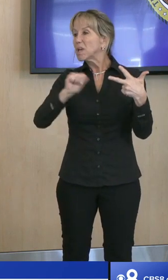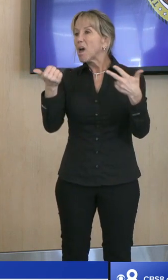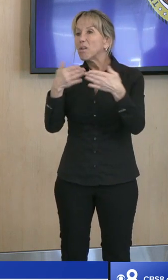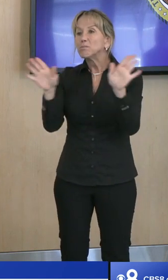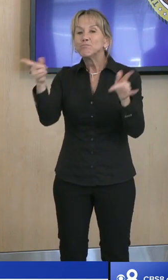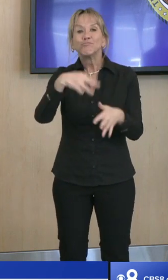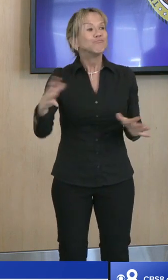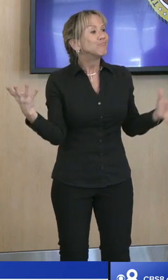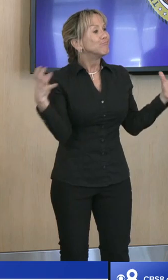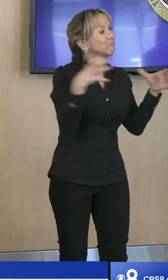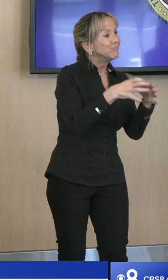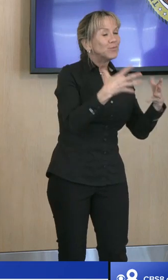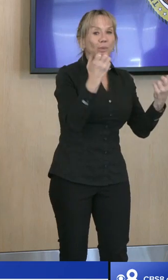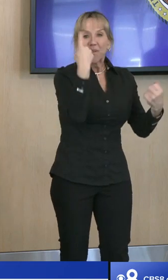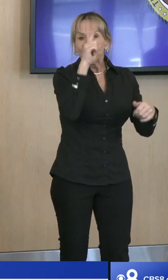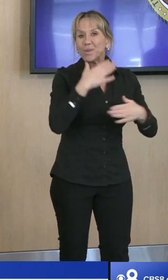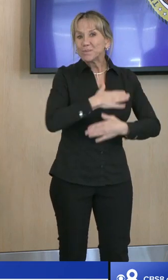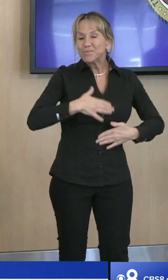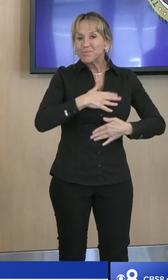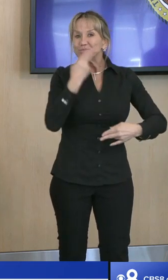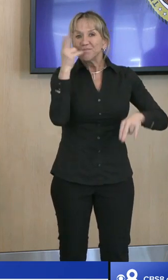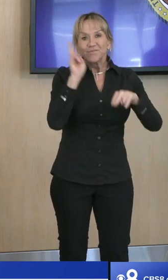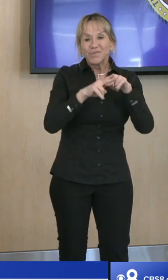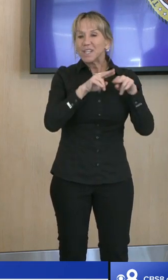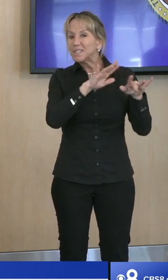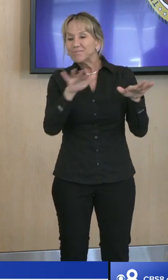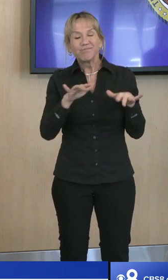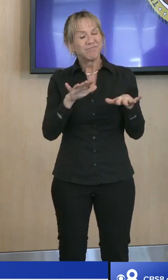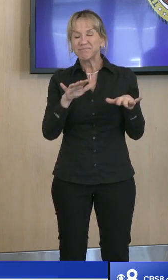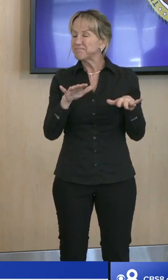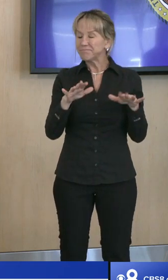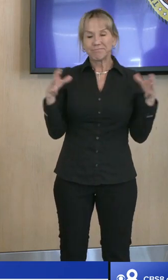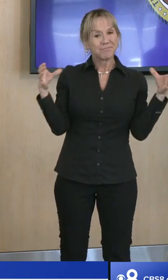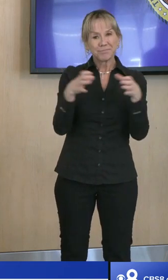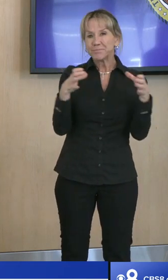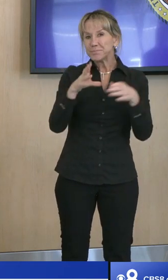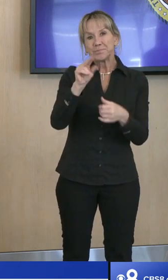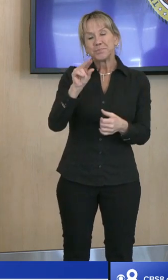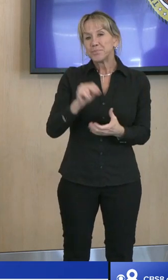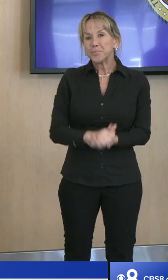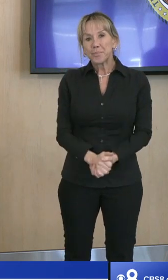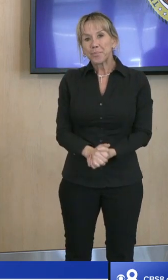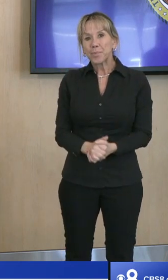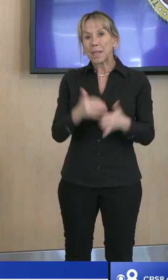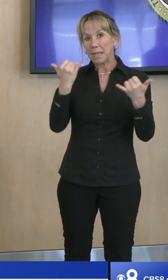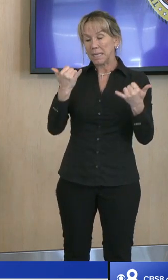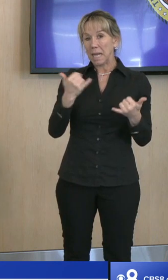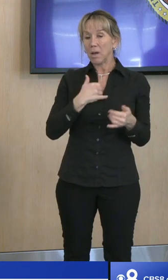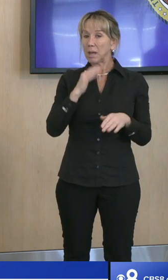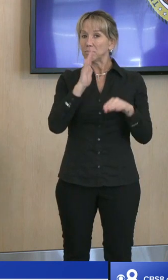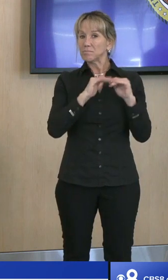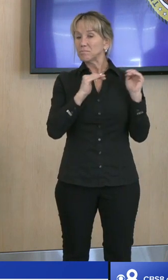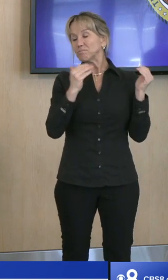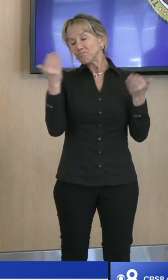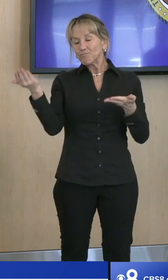active sports activities at said facilities. So now I would like to welcome Dr. Eric McDonald, who will review